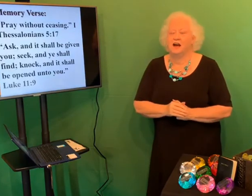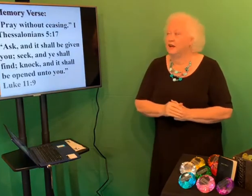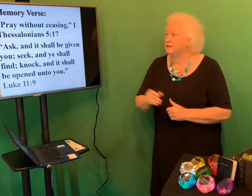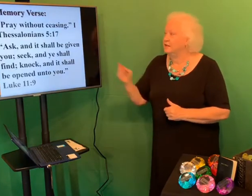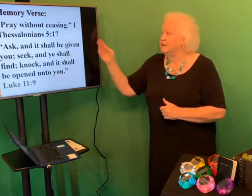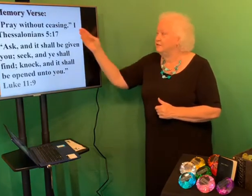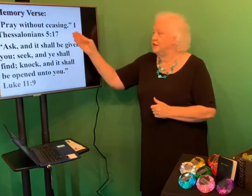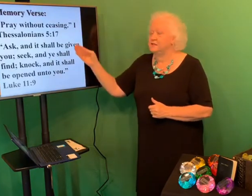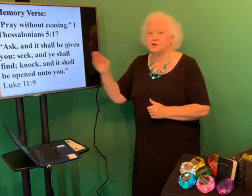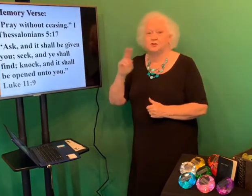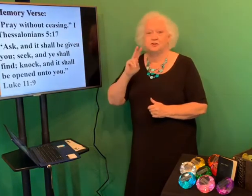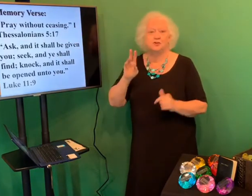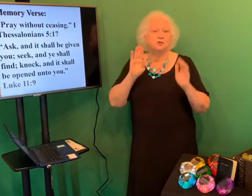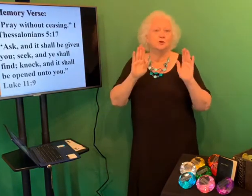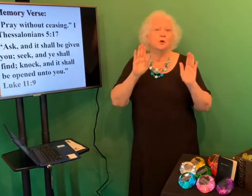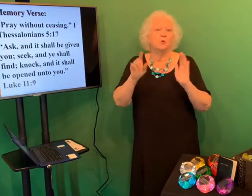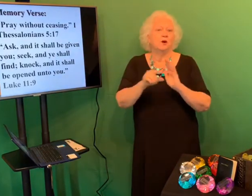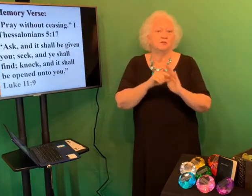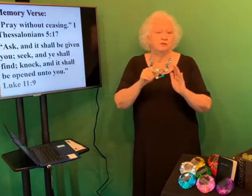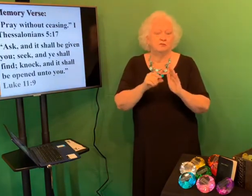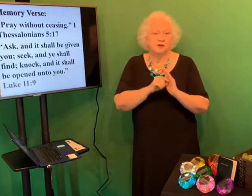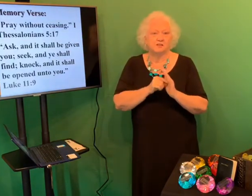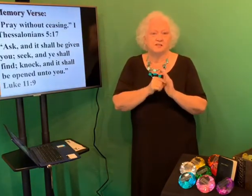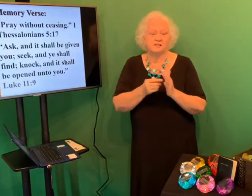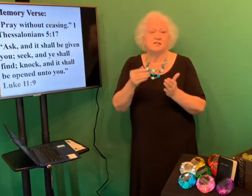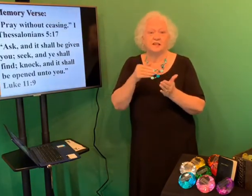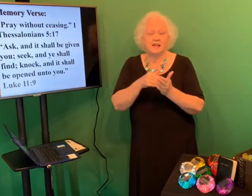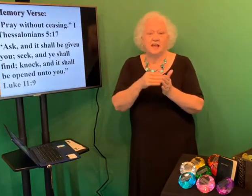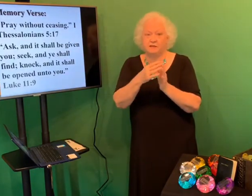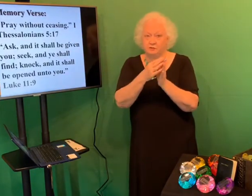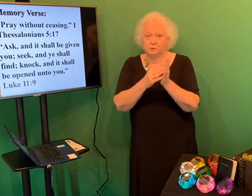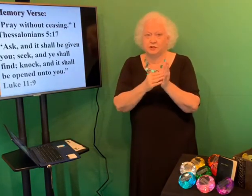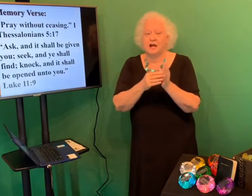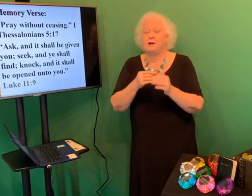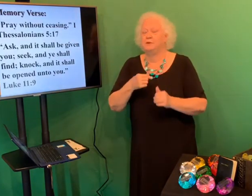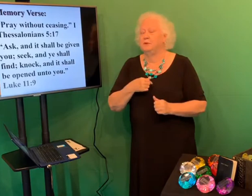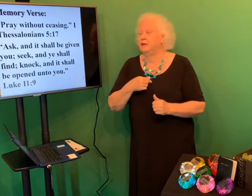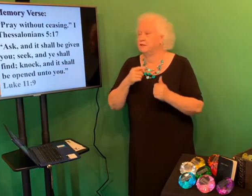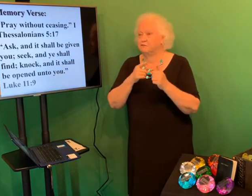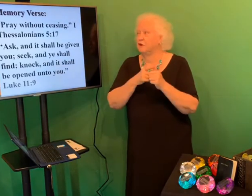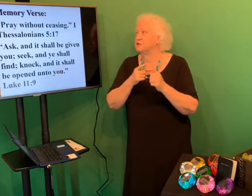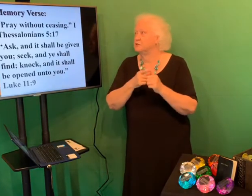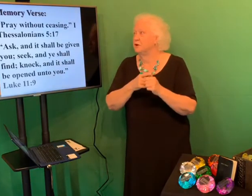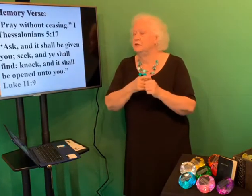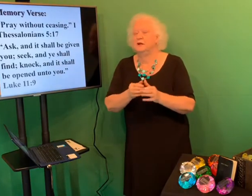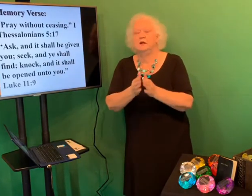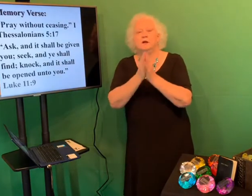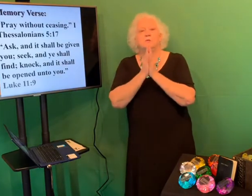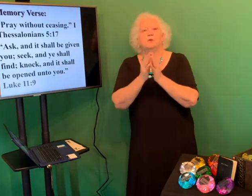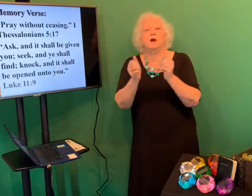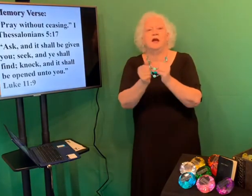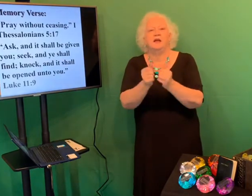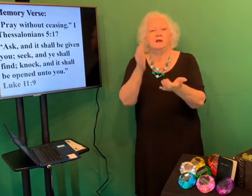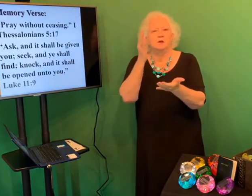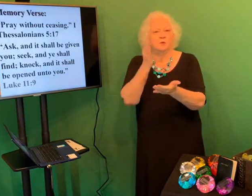9. These are two wonderful verses. Again, if you want to copy me, the first one, pray